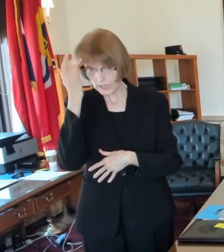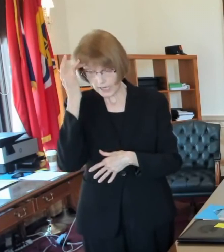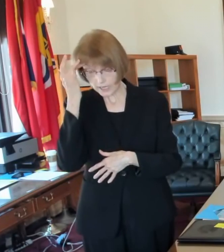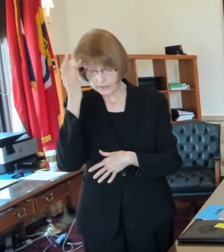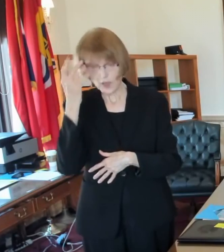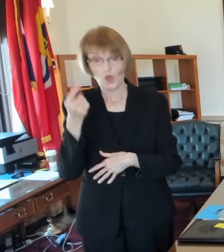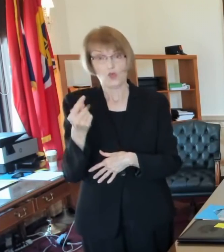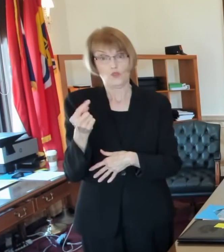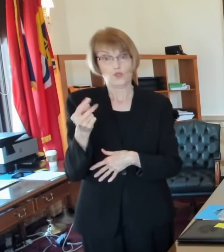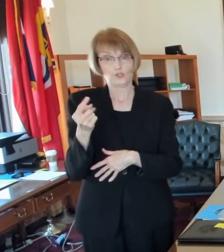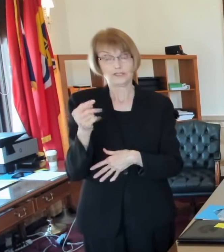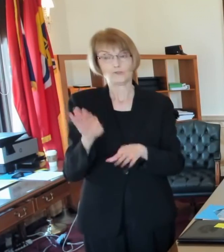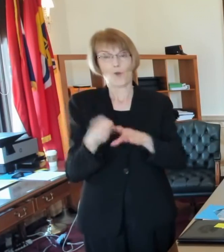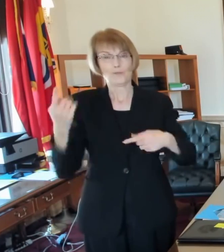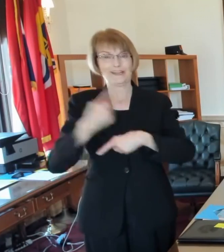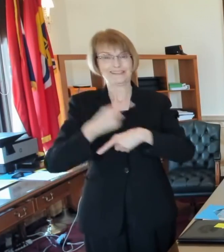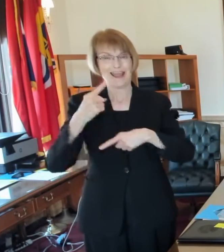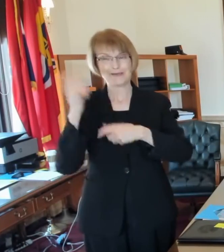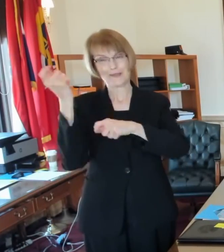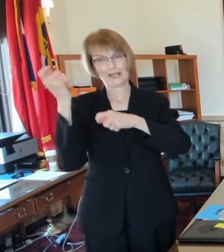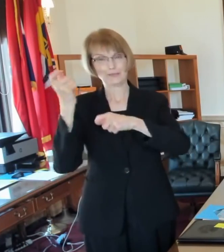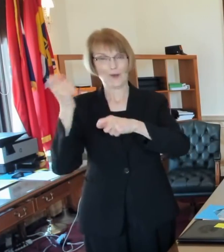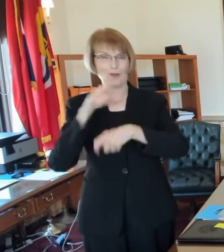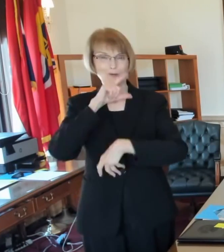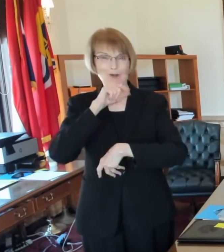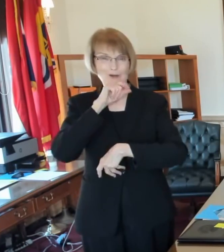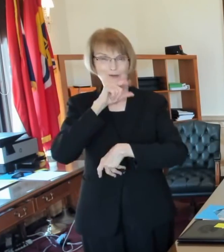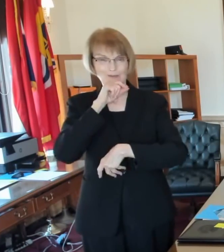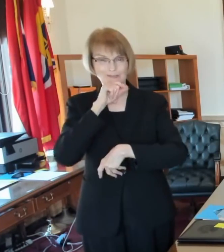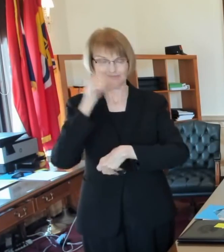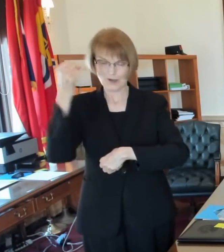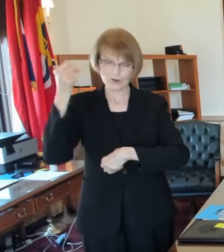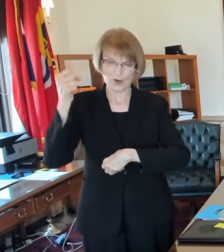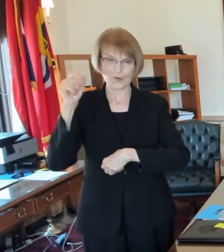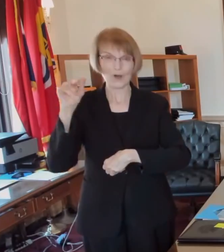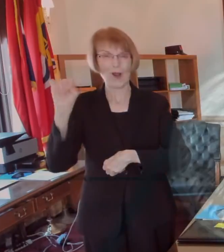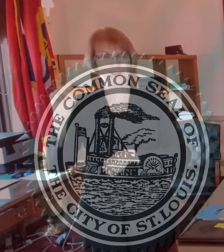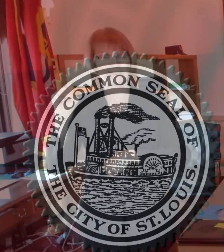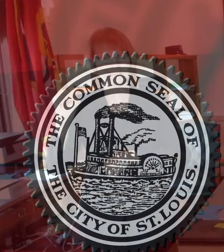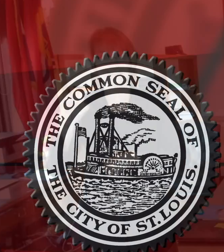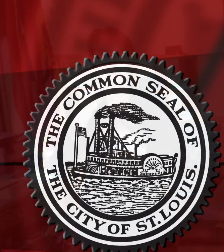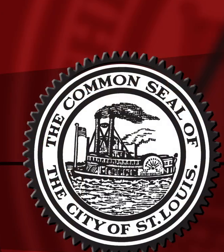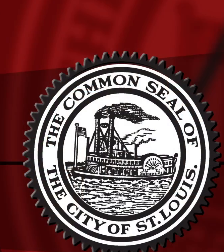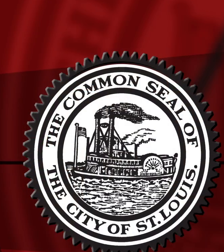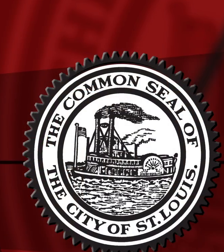Thursday's opening day here in St. Louis for the Cardinals. So go Cards. Thank you all.